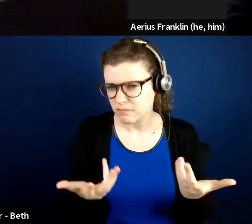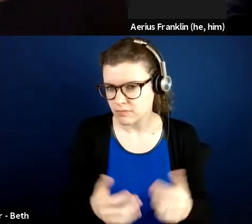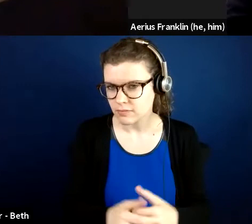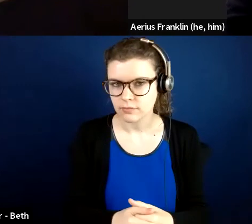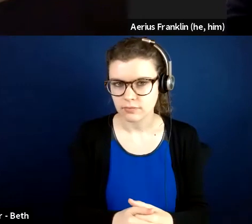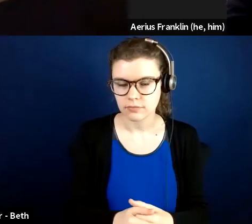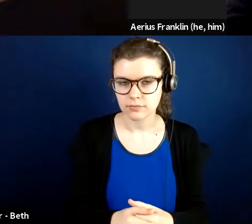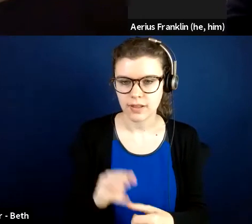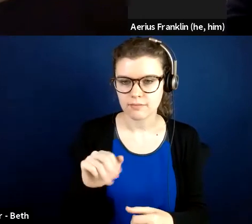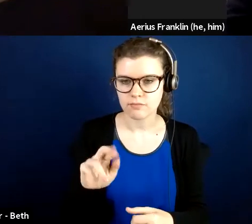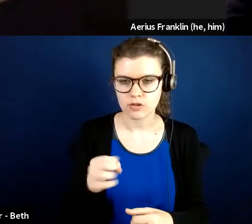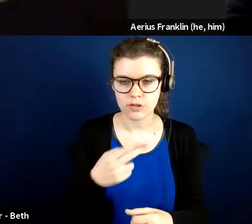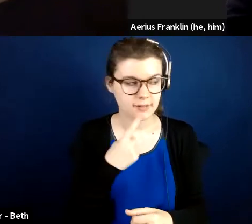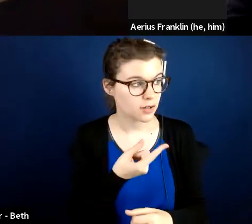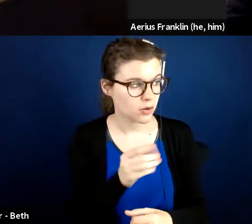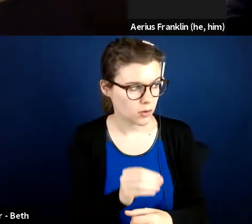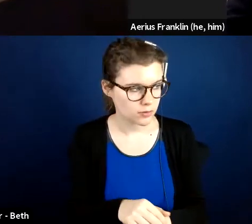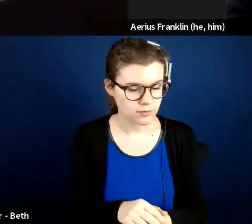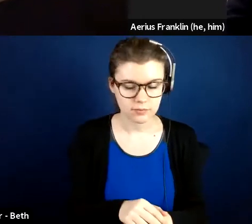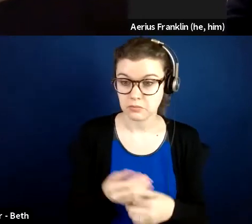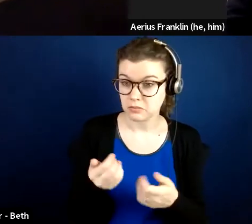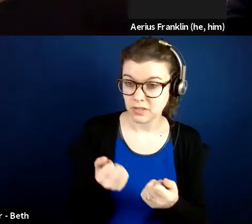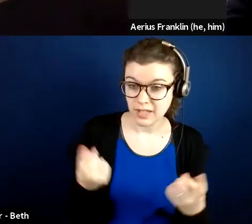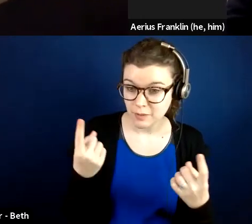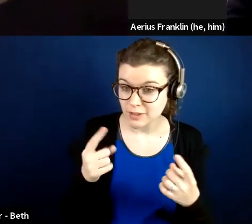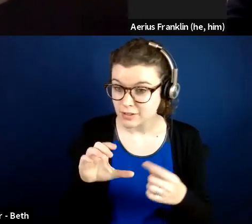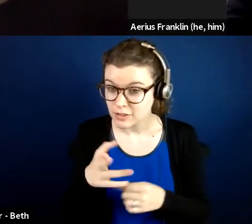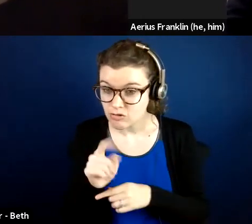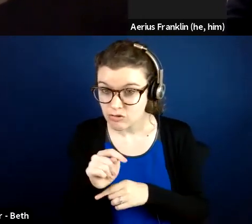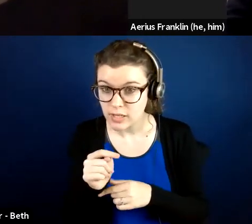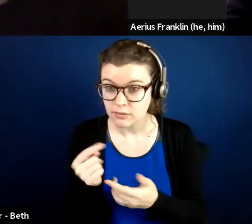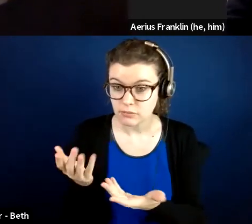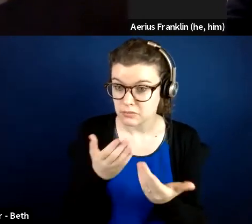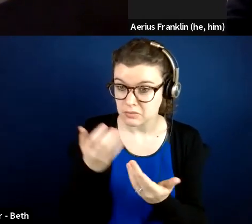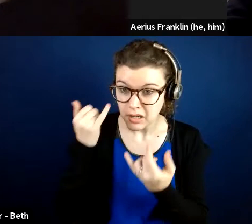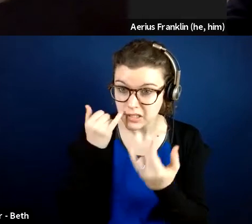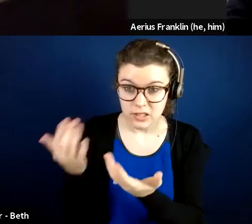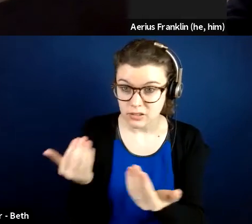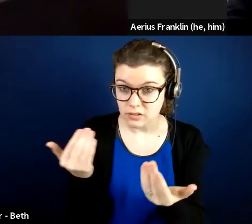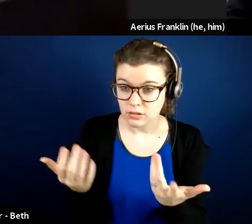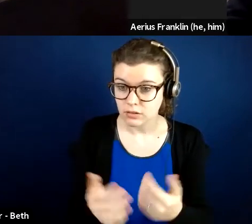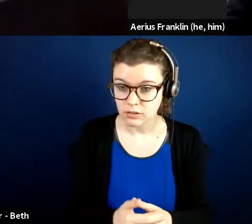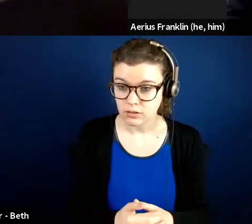Go. Anybody else? Anybody in the chat have an idea?